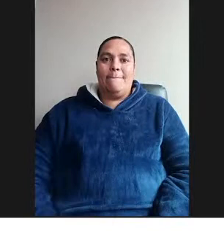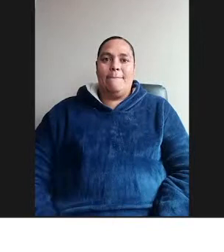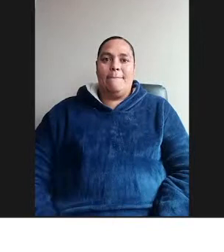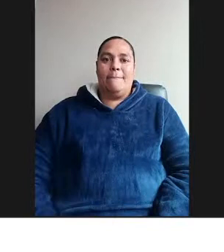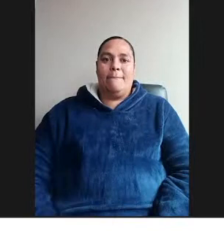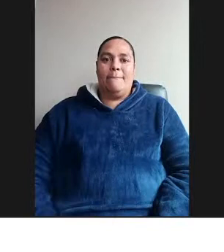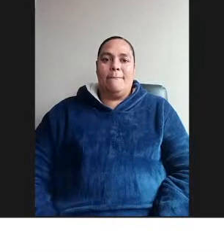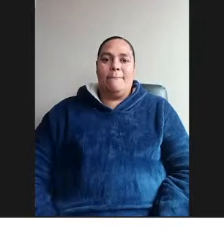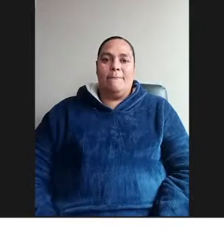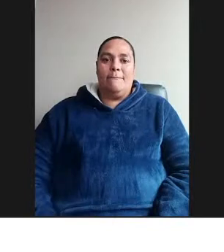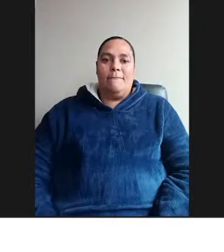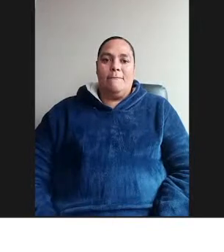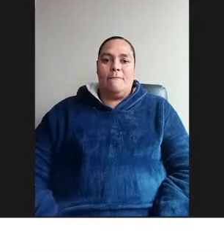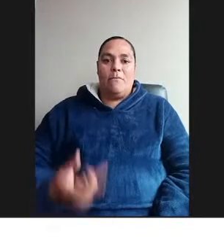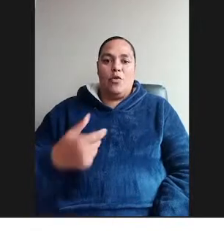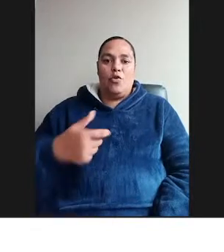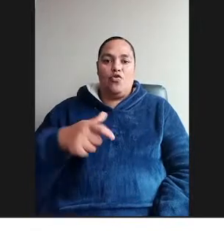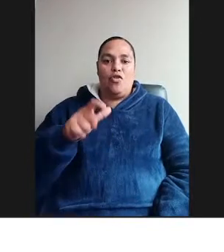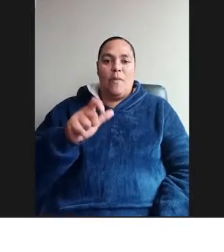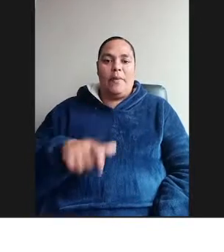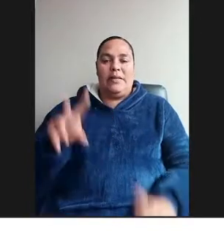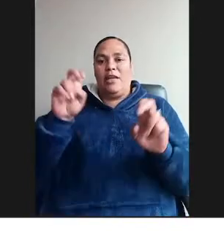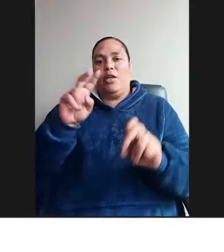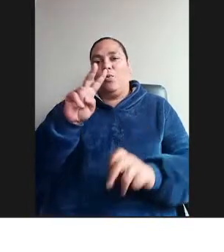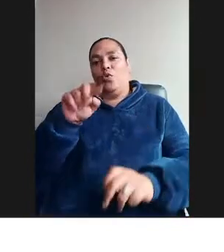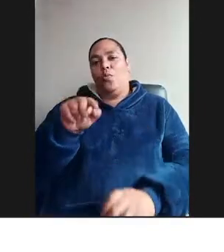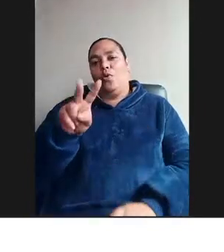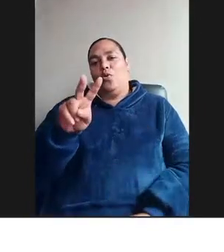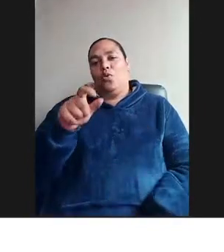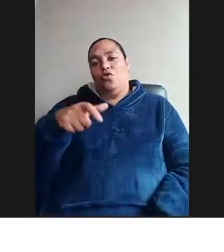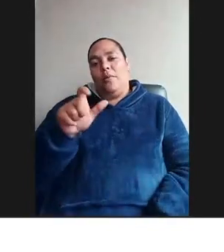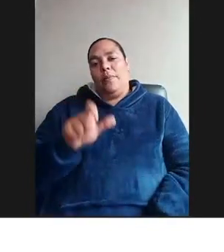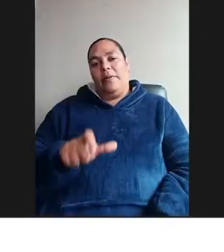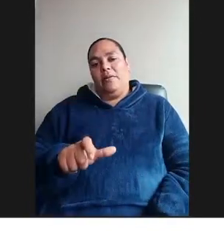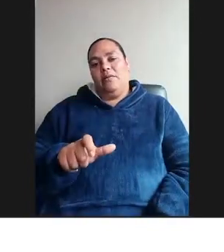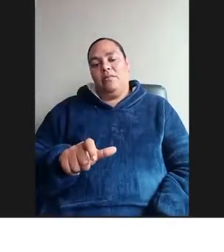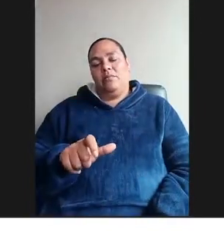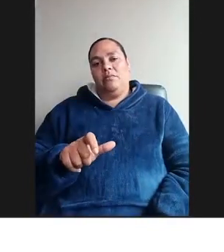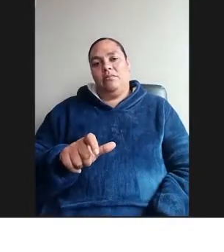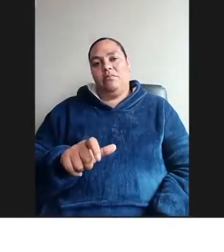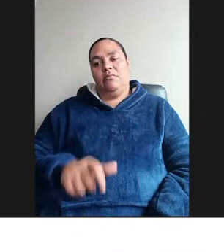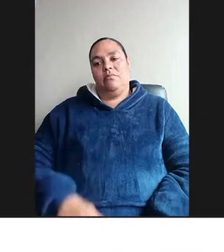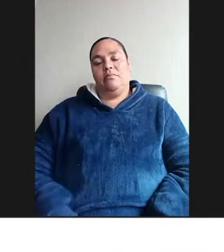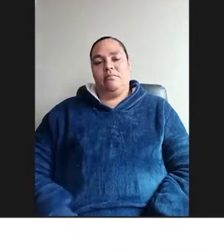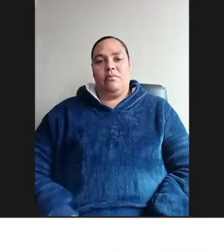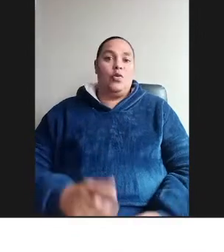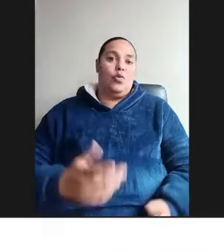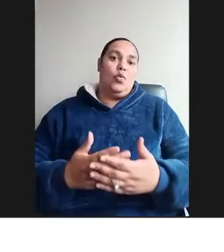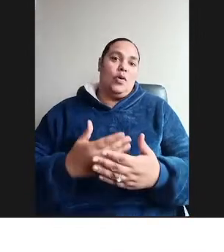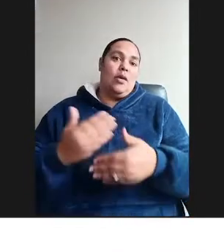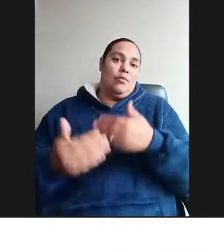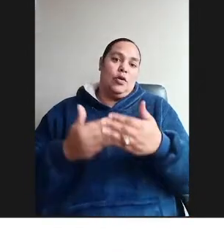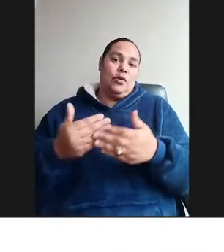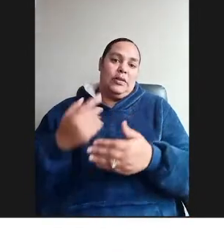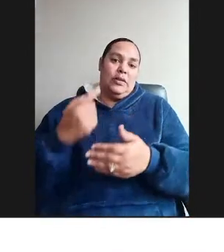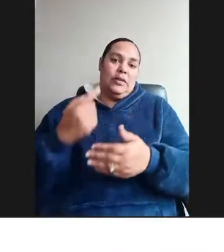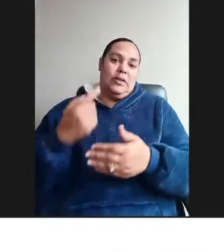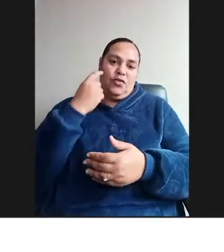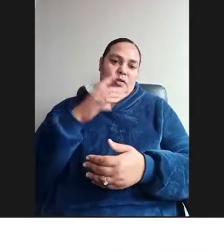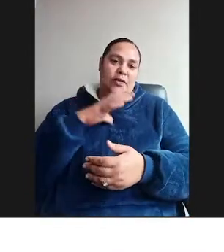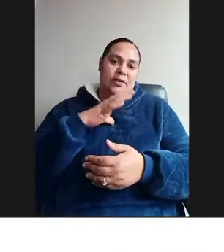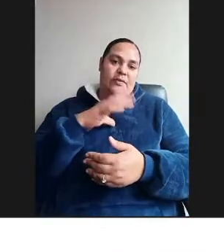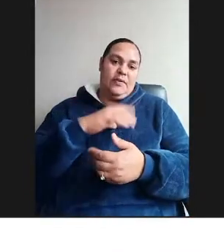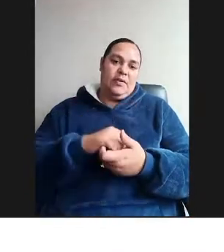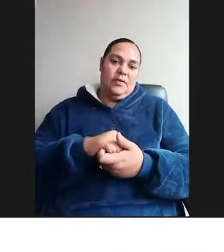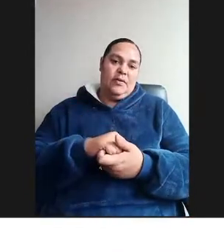Chairperson, I think it's item 2.2, Chairperson, if I can maybe respond. You might proceed, Secretary. Thank you. Thank